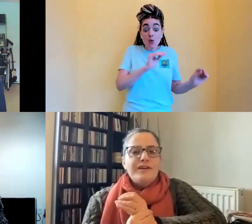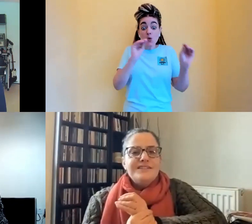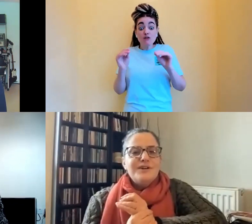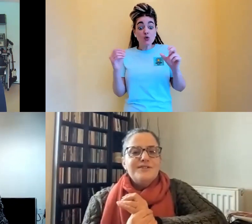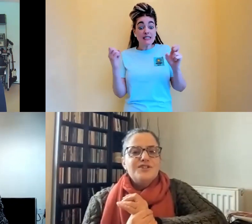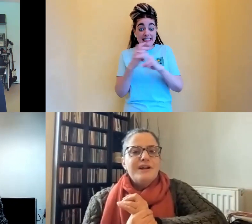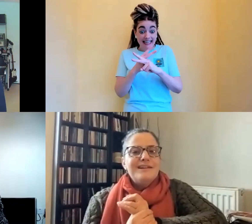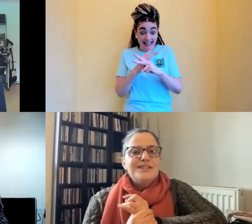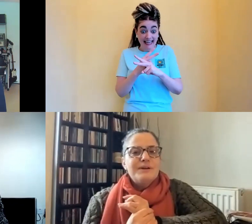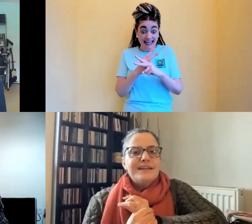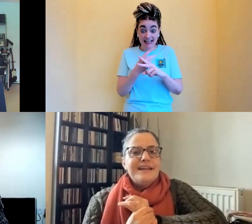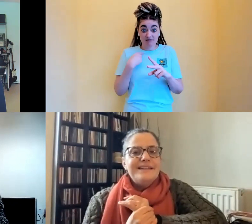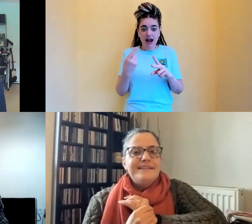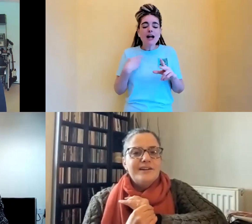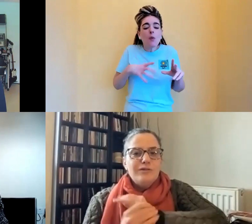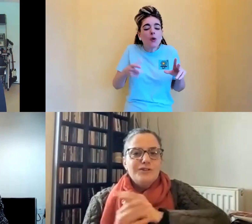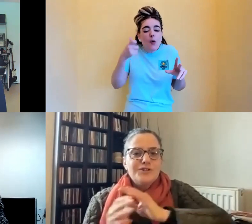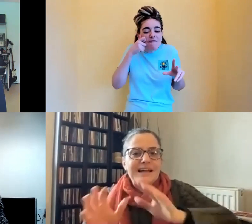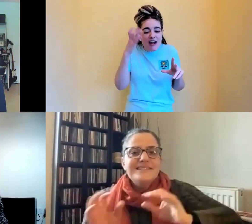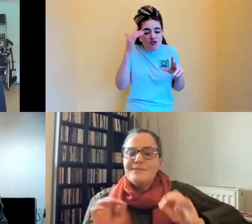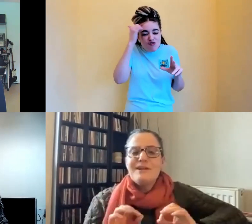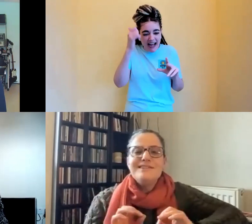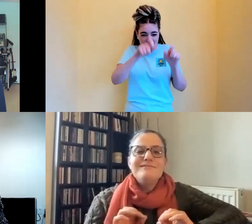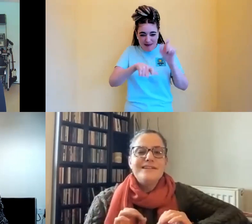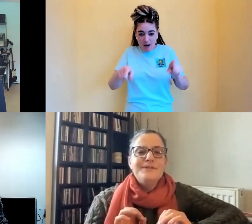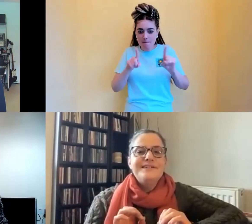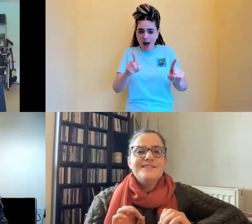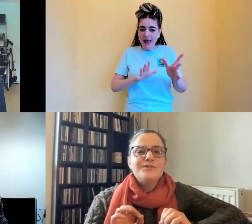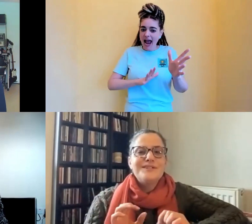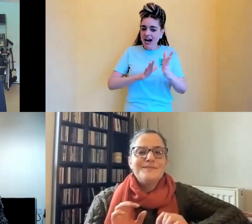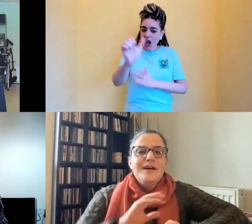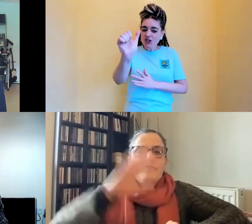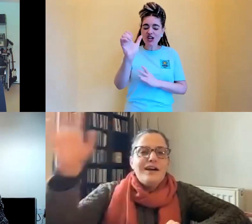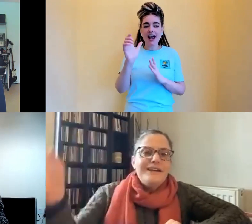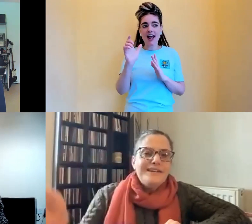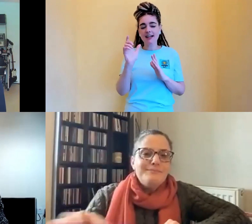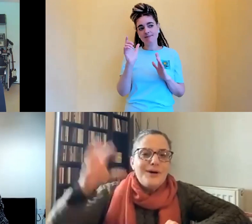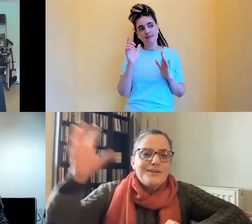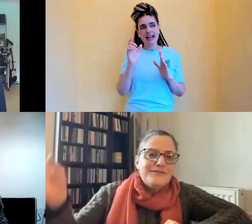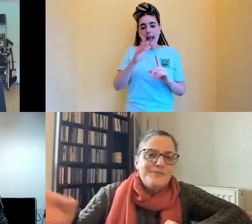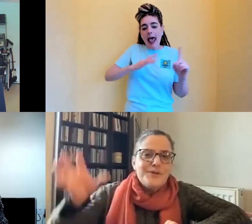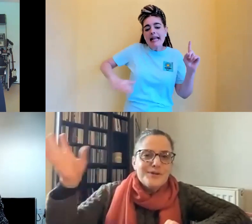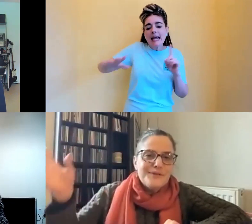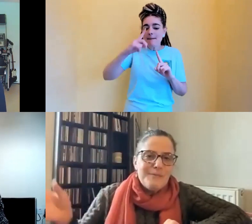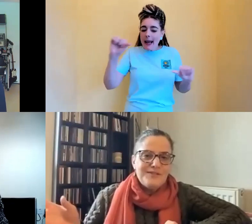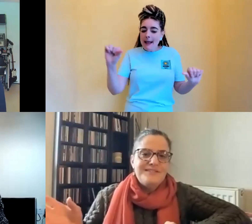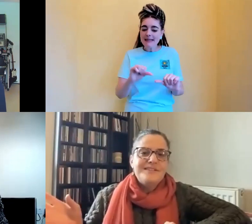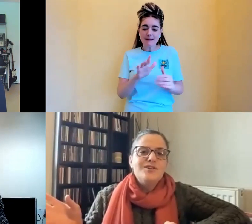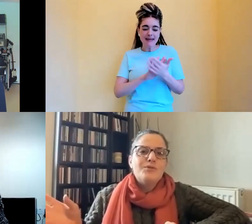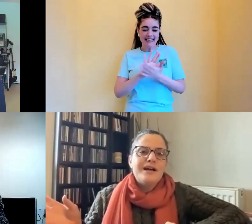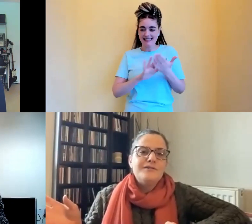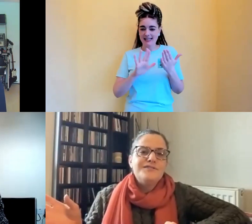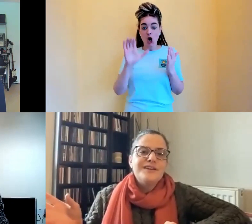no offense to any Australians, but their cultural landscape is relatively limited. So the flying person from Europe coming to the